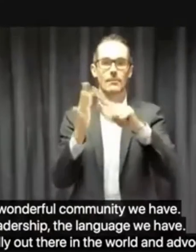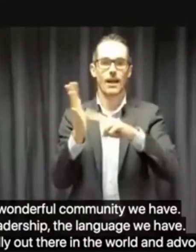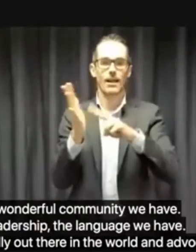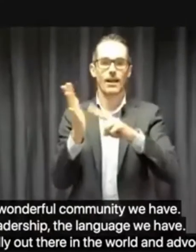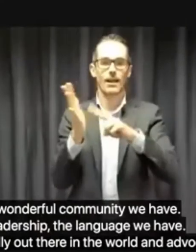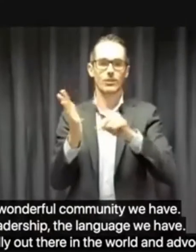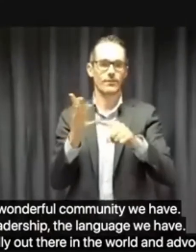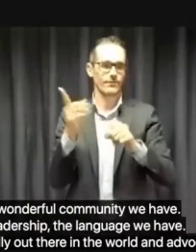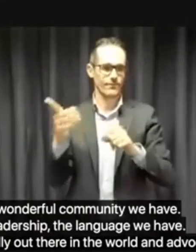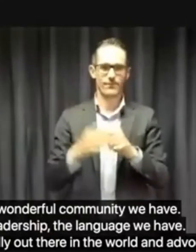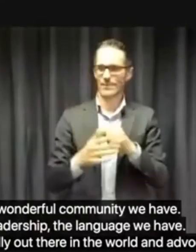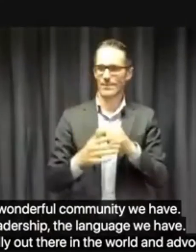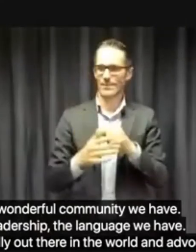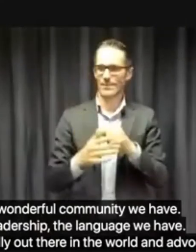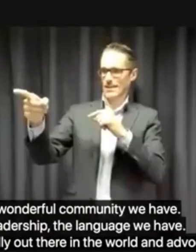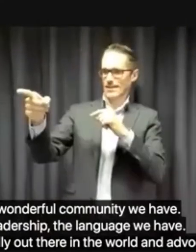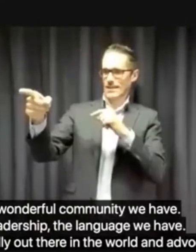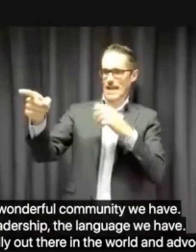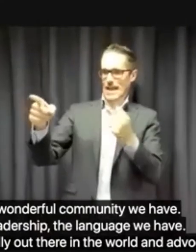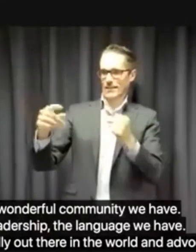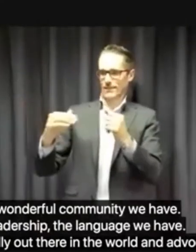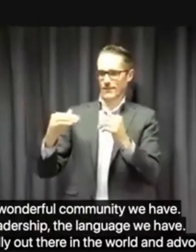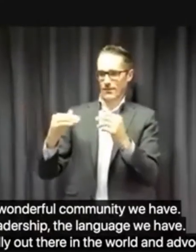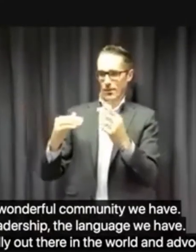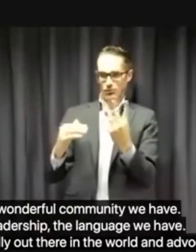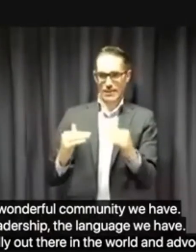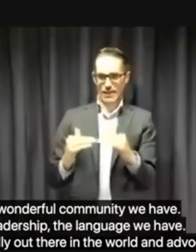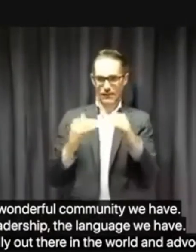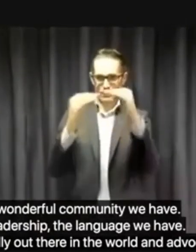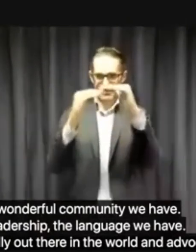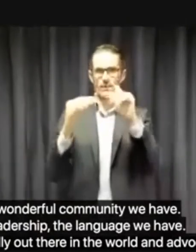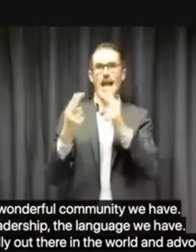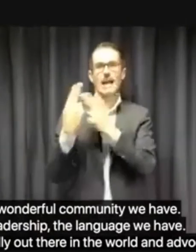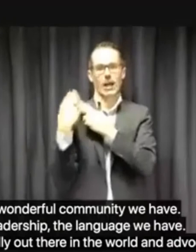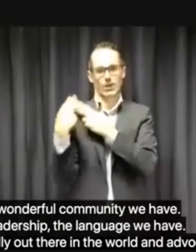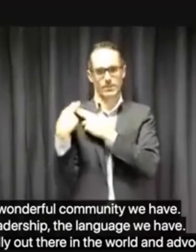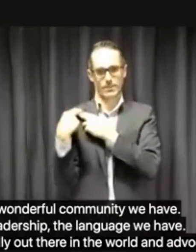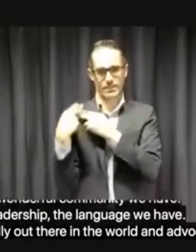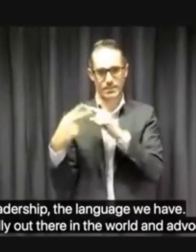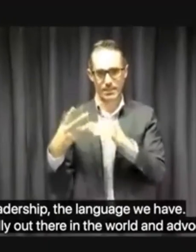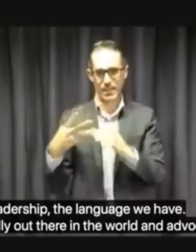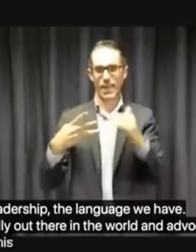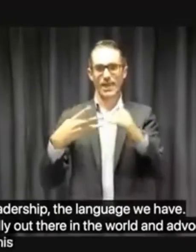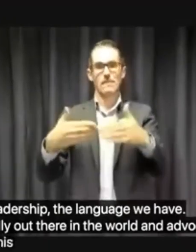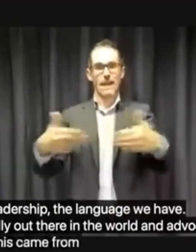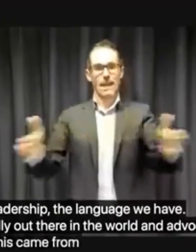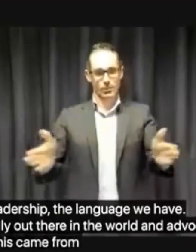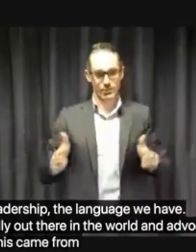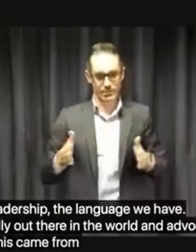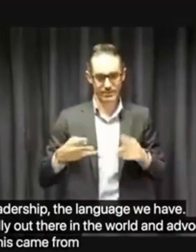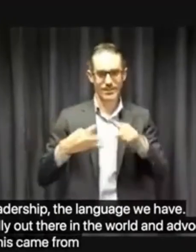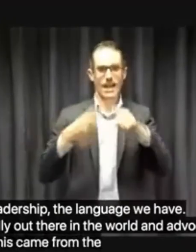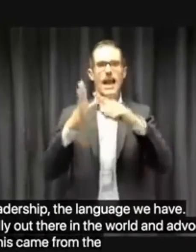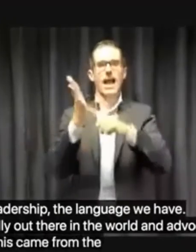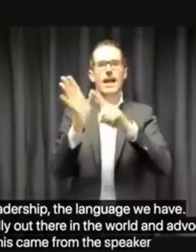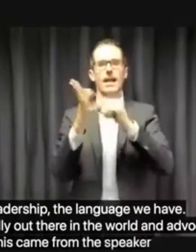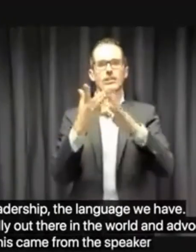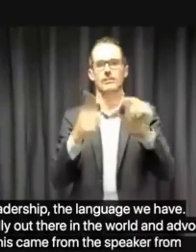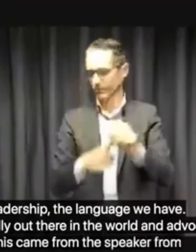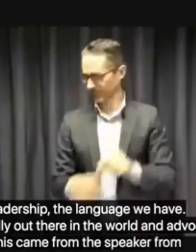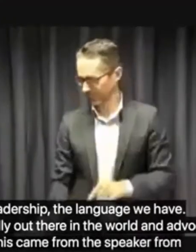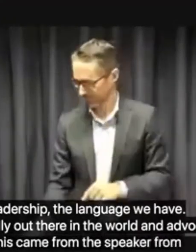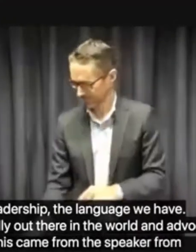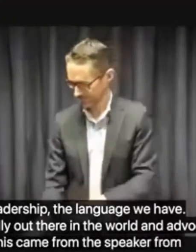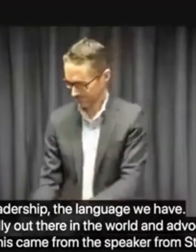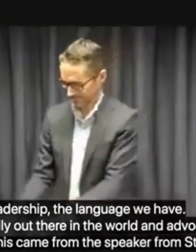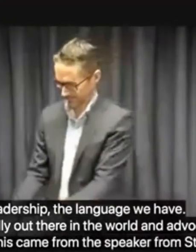Again, this came from perspective from strength leverage, and there's three different levels of accountability. So looking at